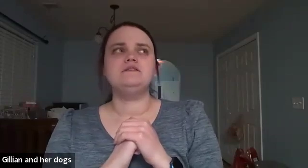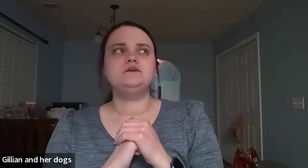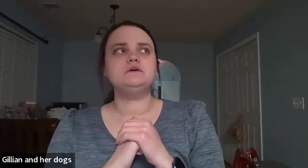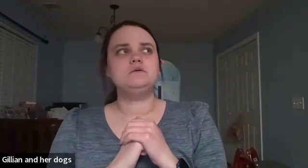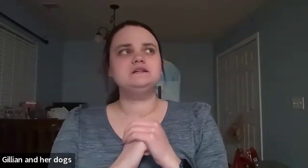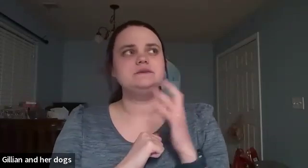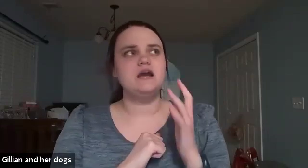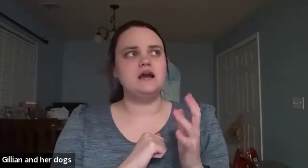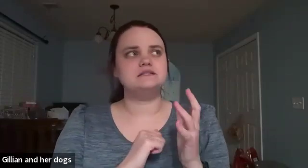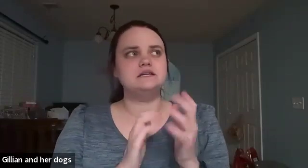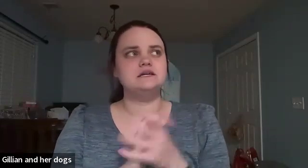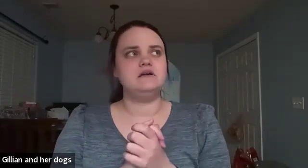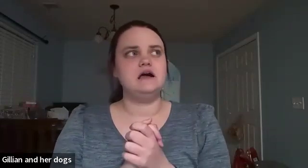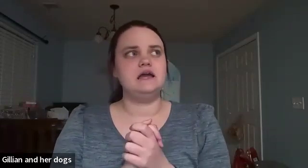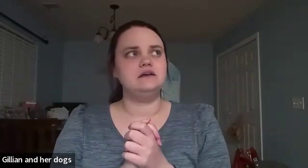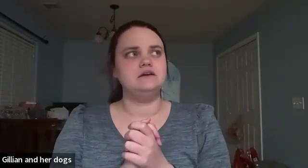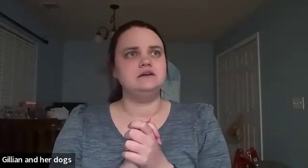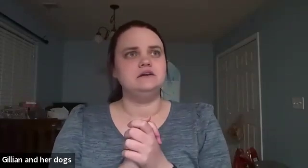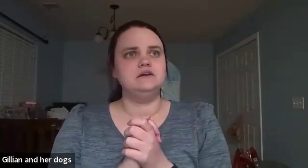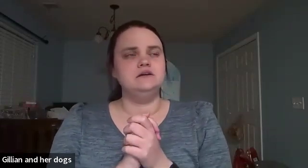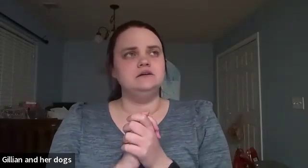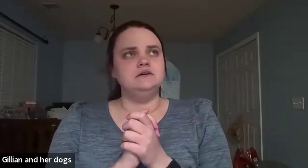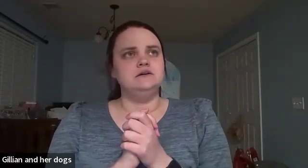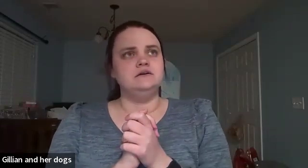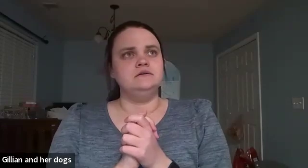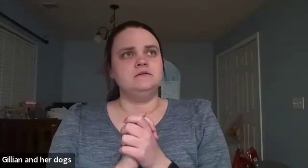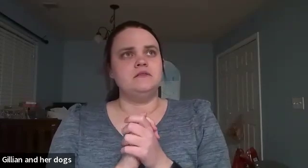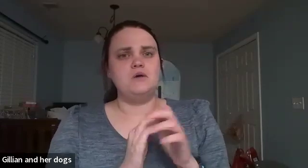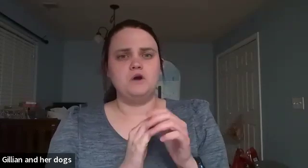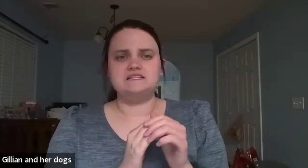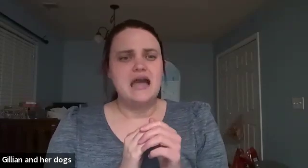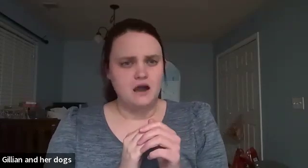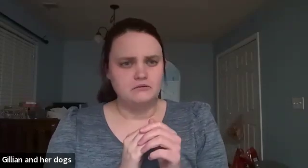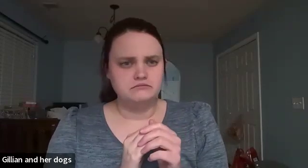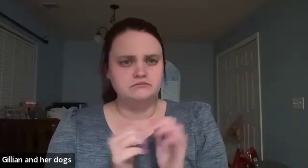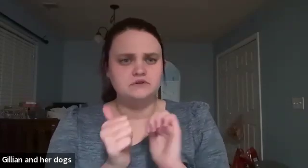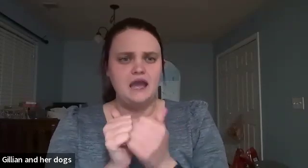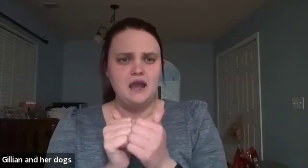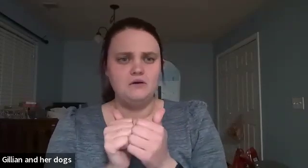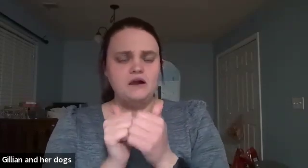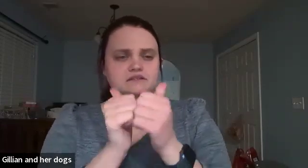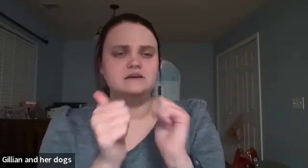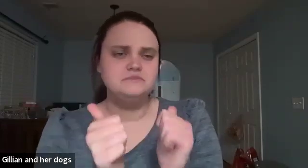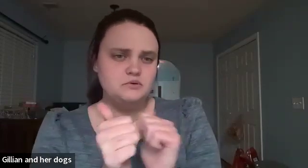If you were going to be asking like that works how? Some people